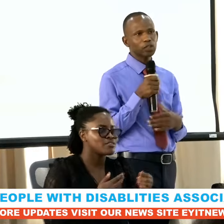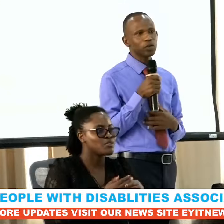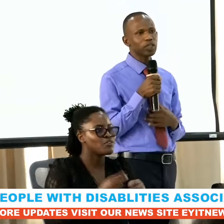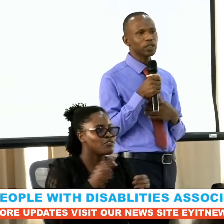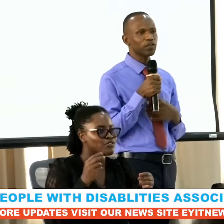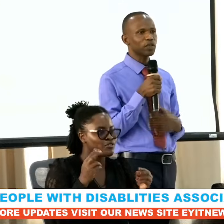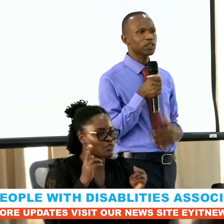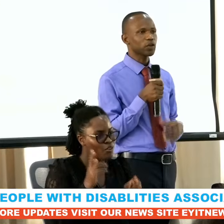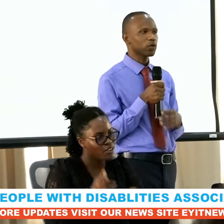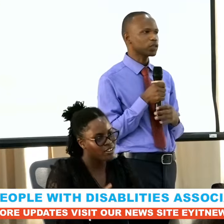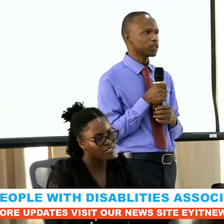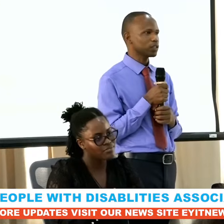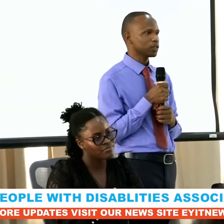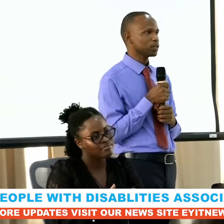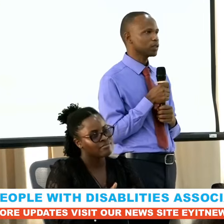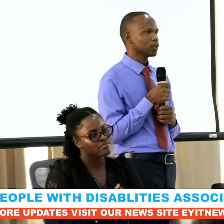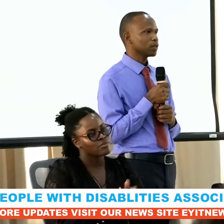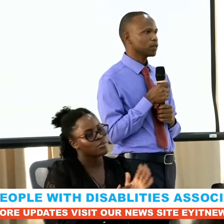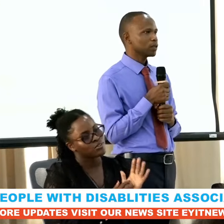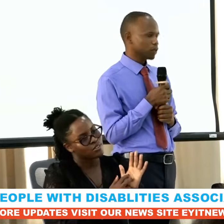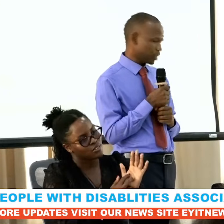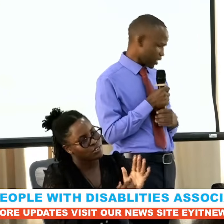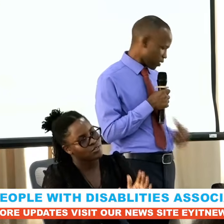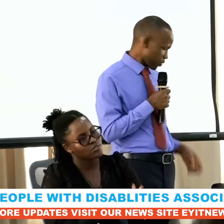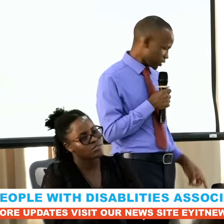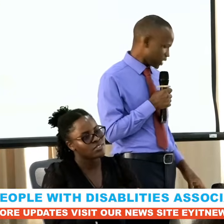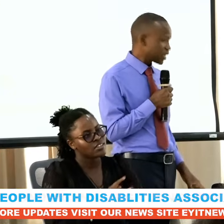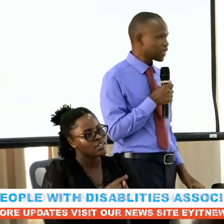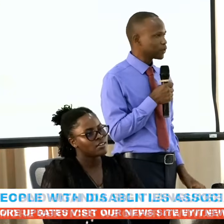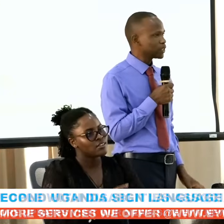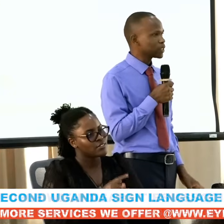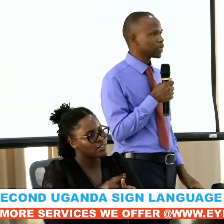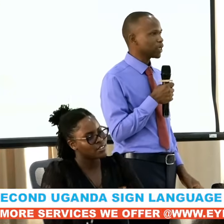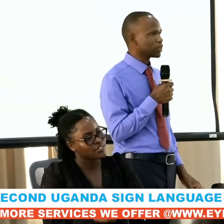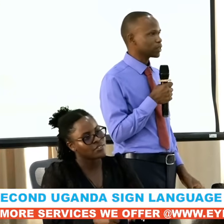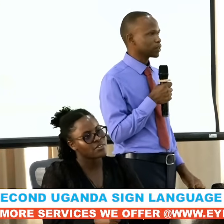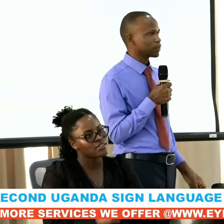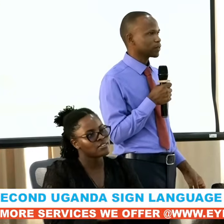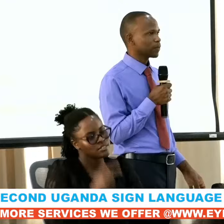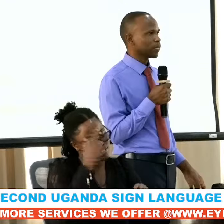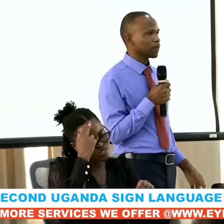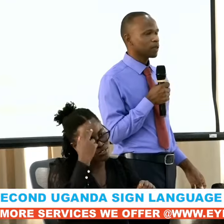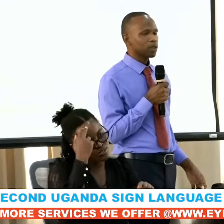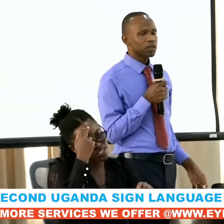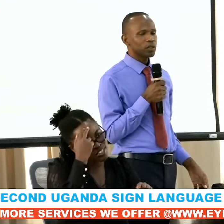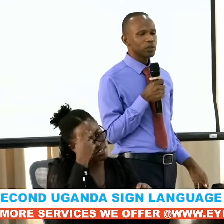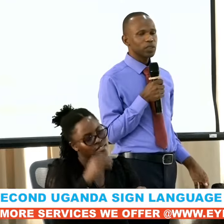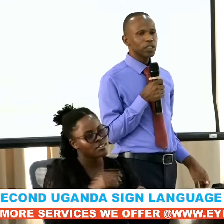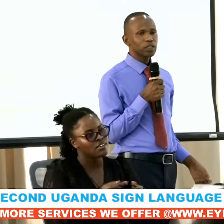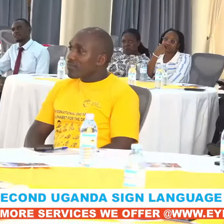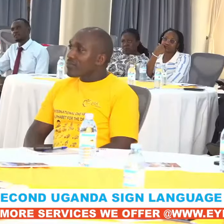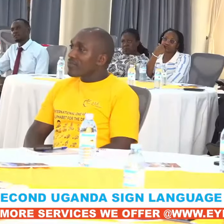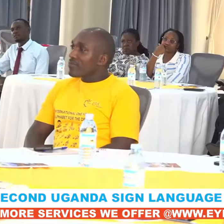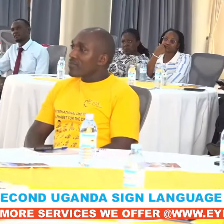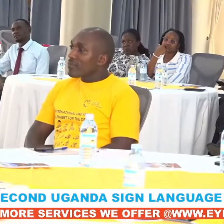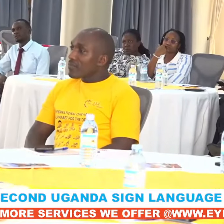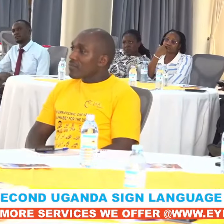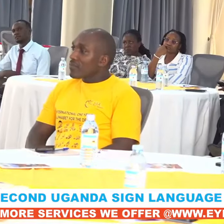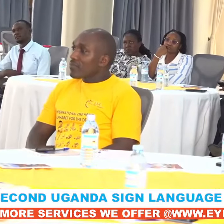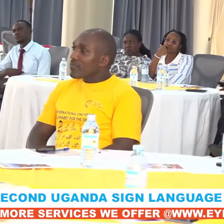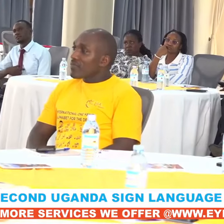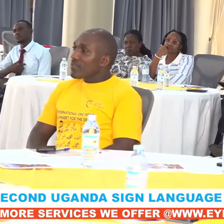students doing different courses in our sign language class. Students who are